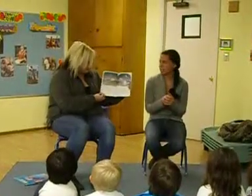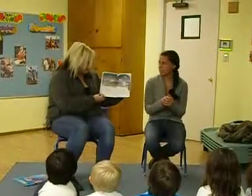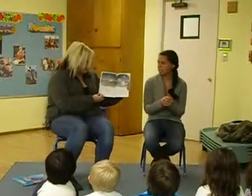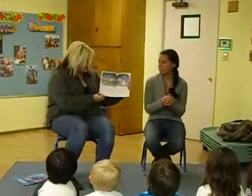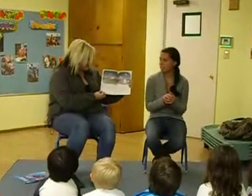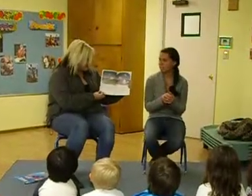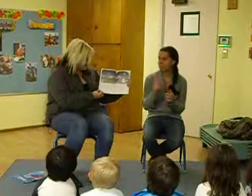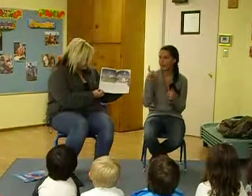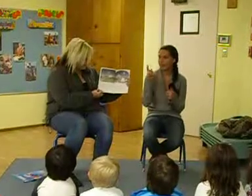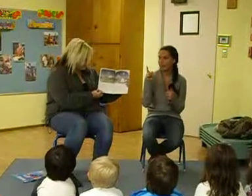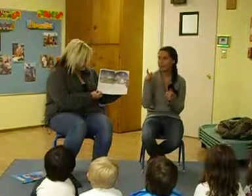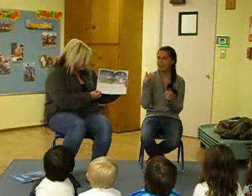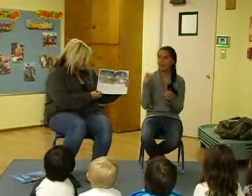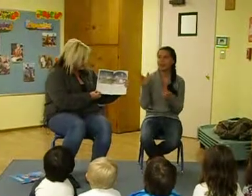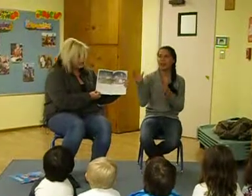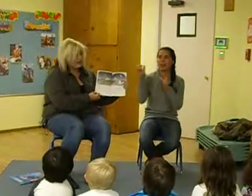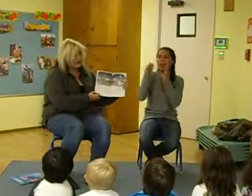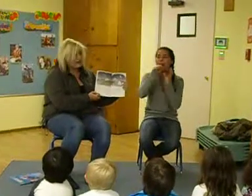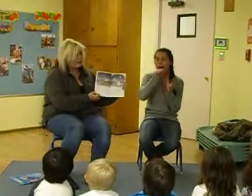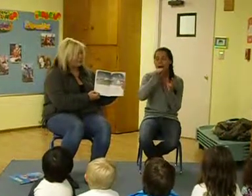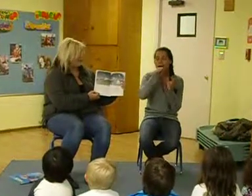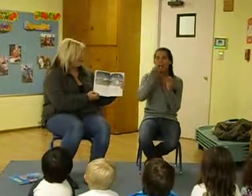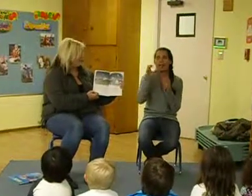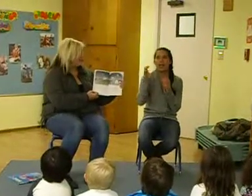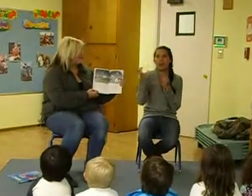Lilac caught the ball. She brought it to Harold.